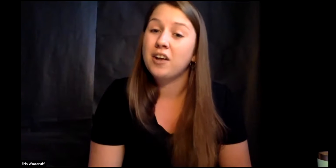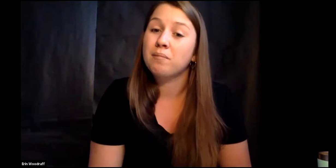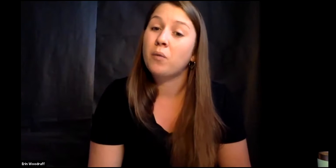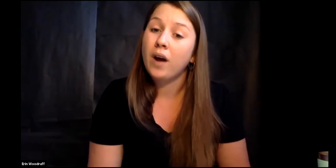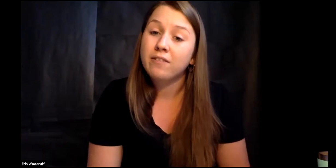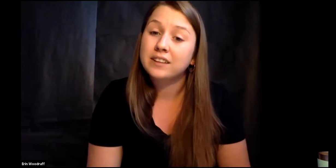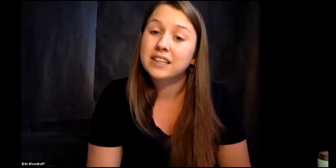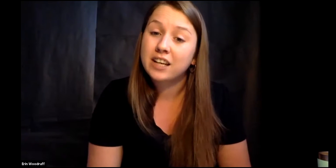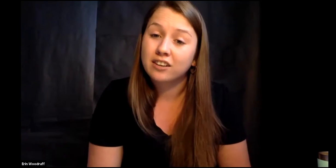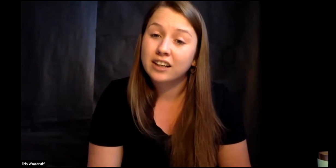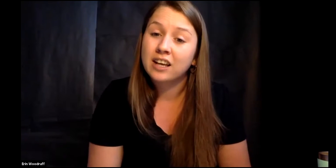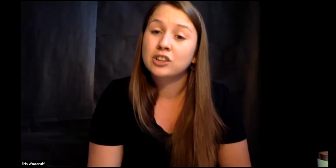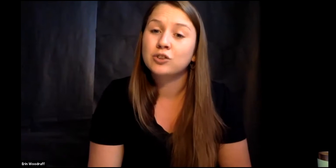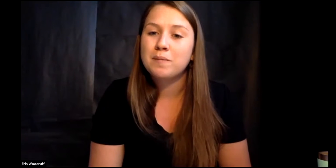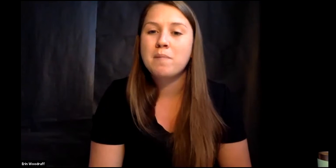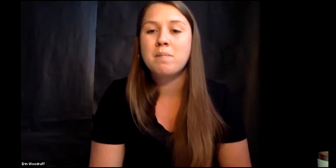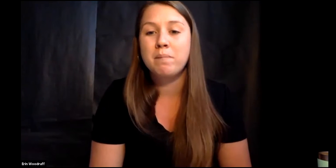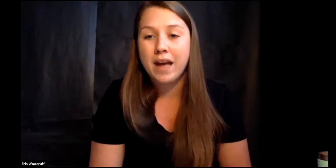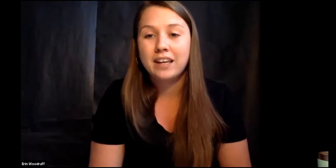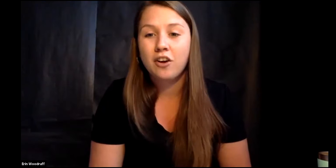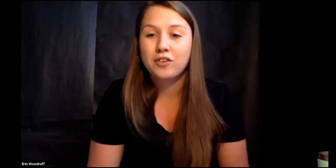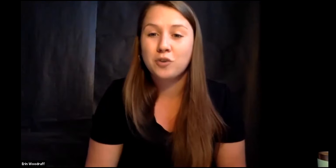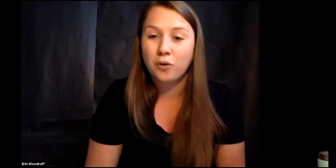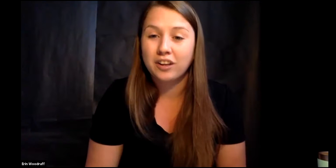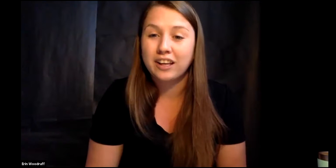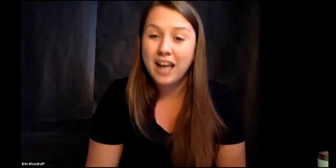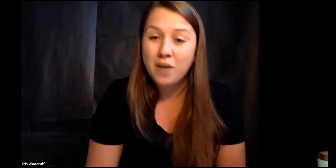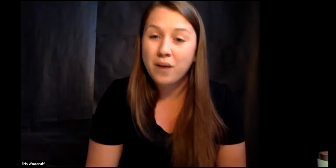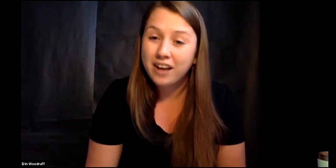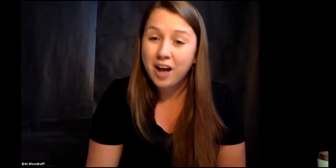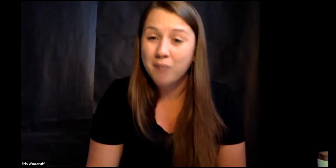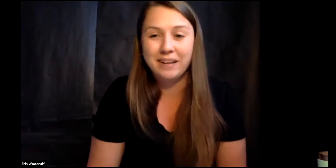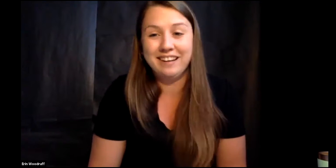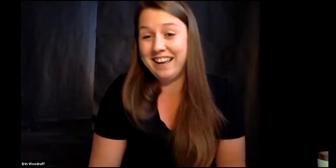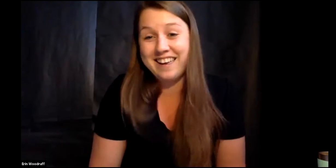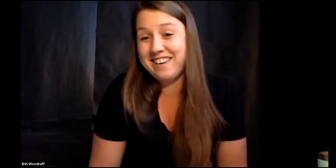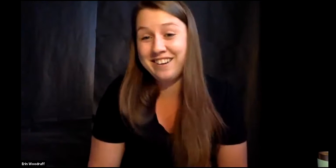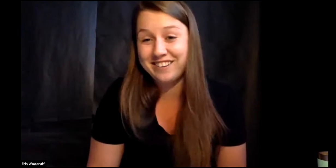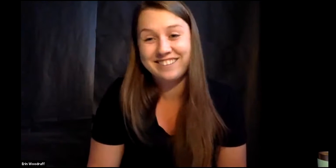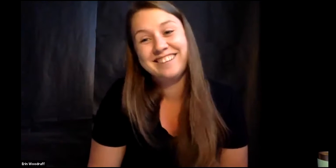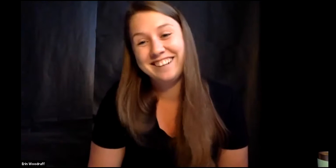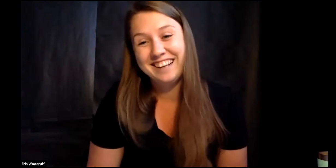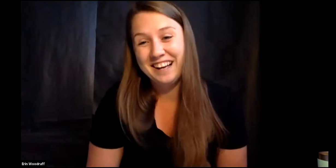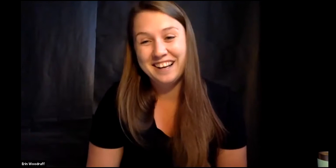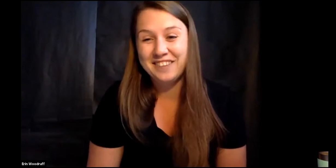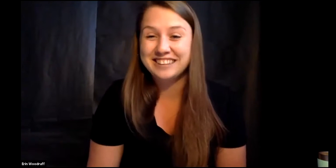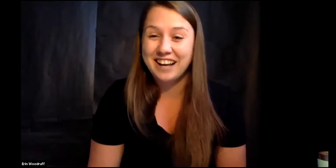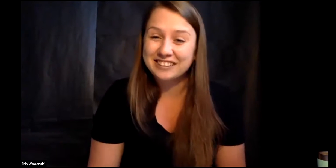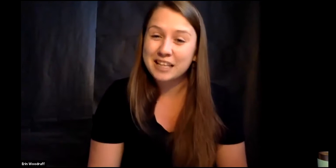my wife is hearing, so she might be banging on the door like, hey, wake up, and I can't hear her. I'm just out